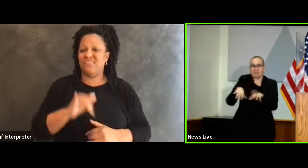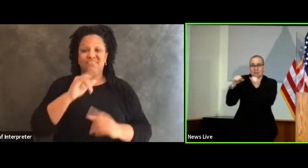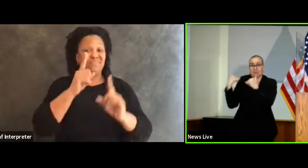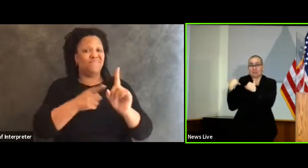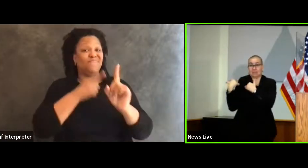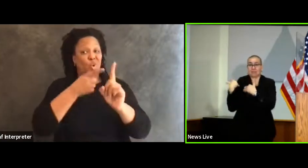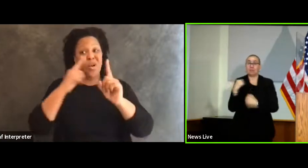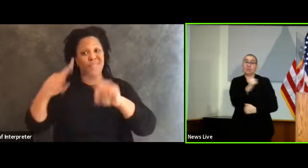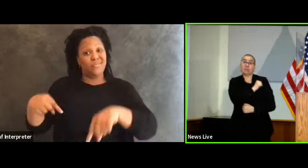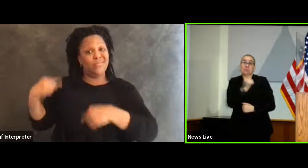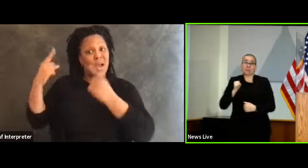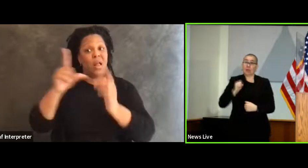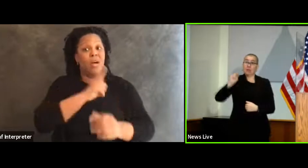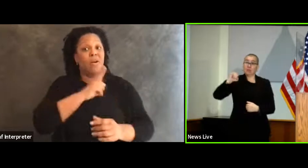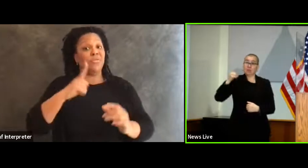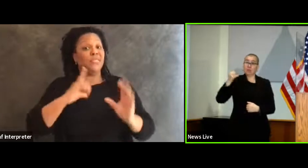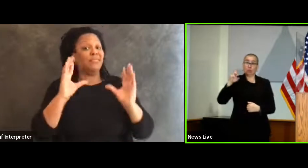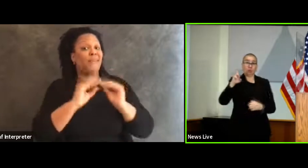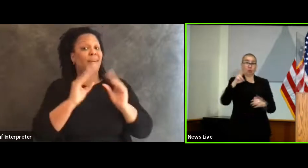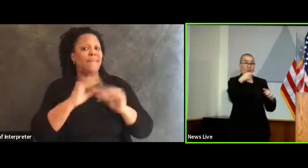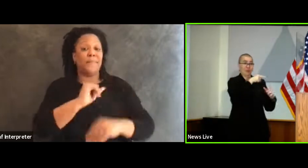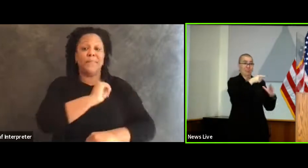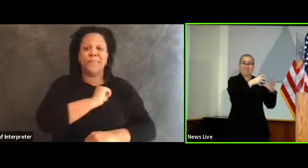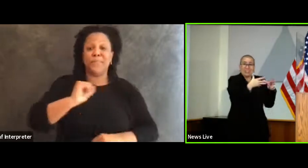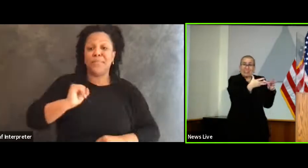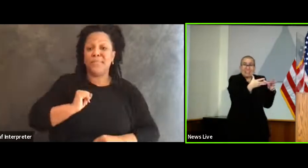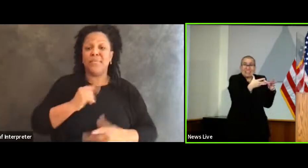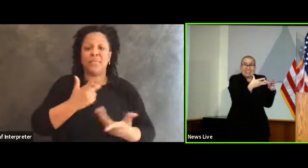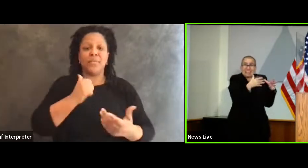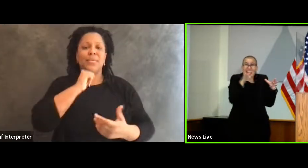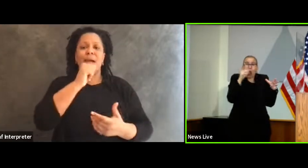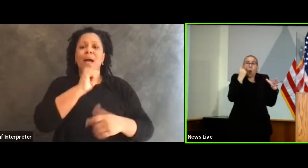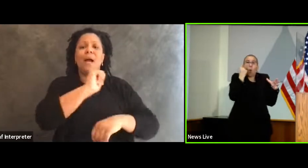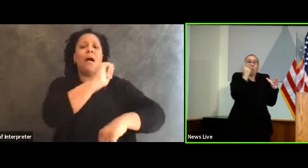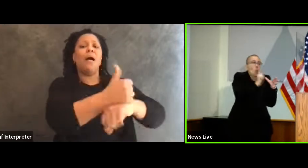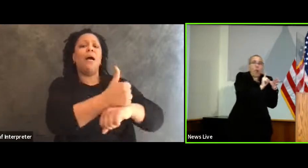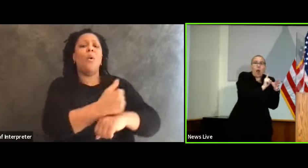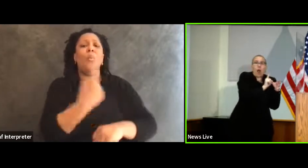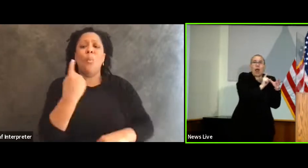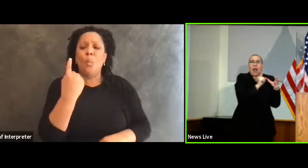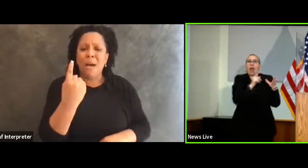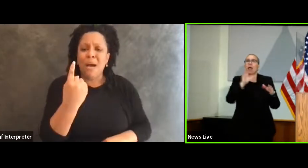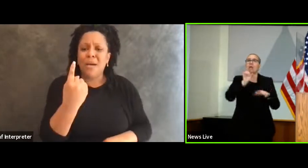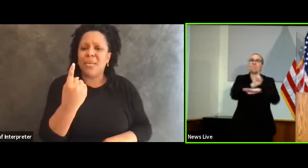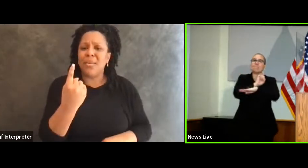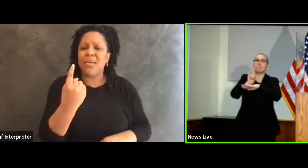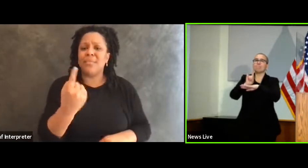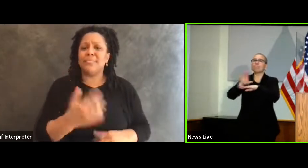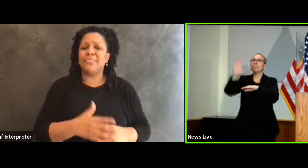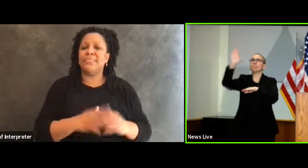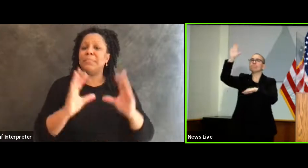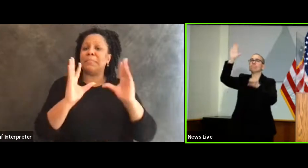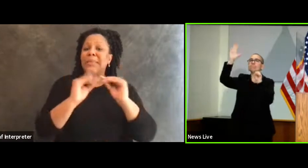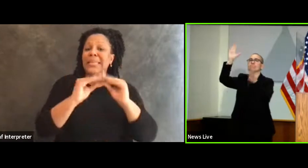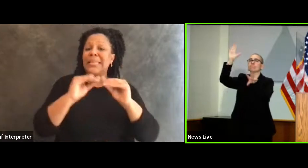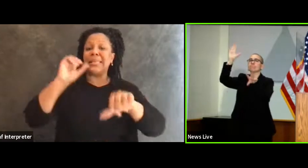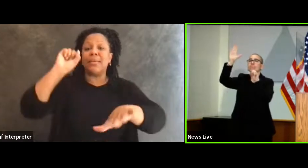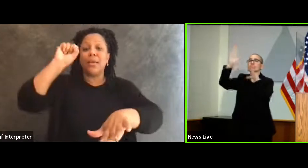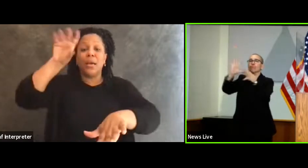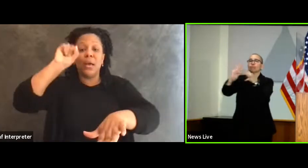held a single hearing on police reform. Not one.